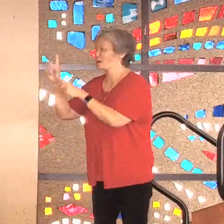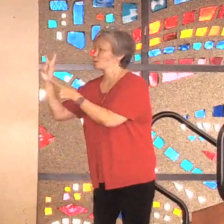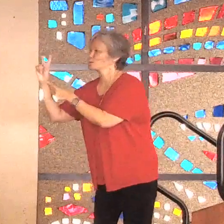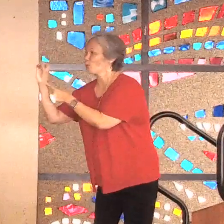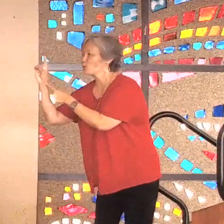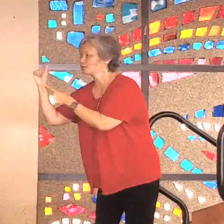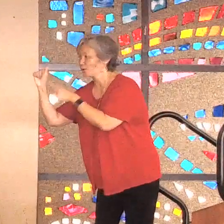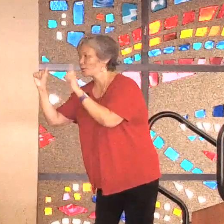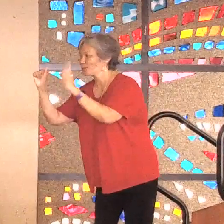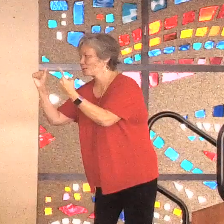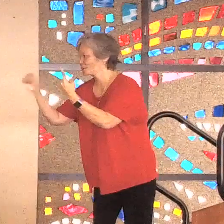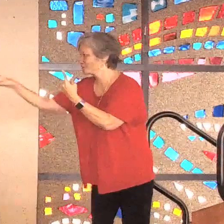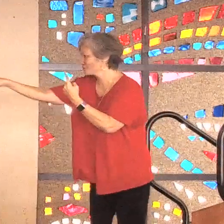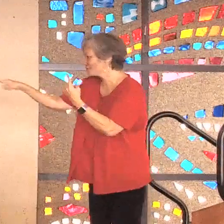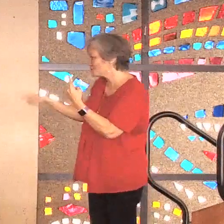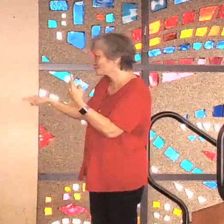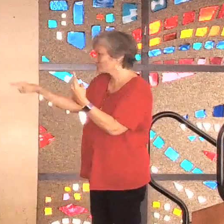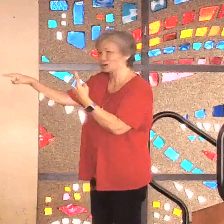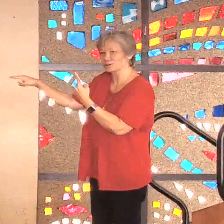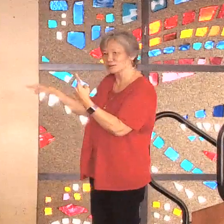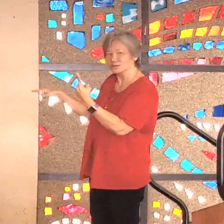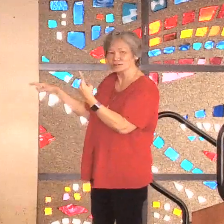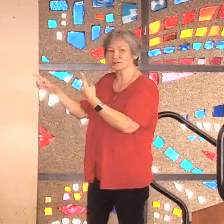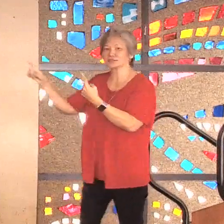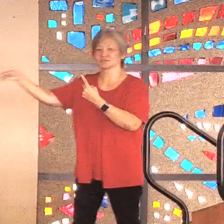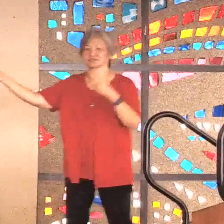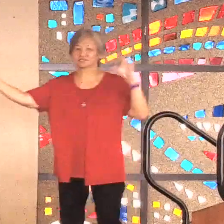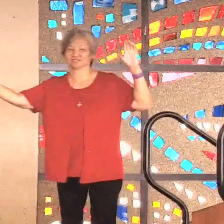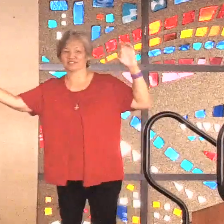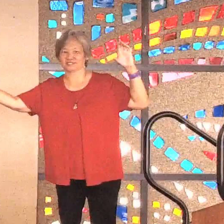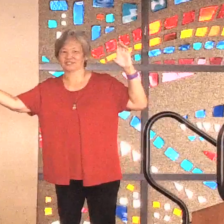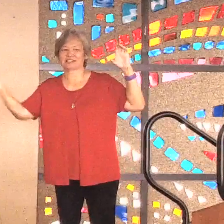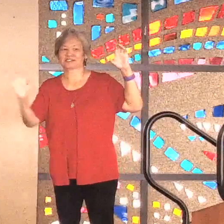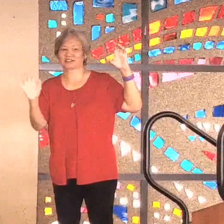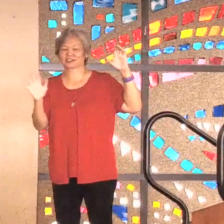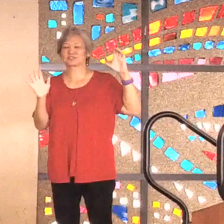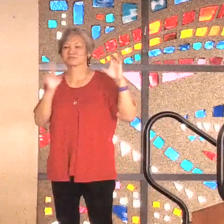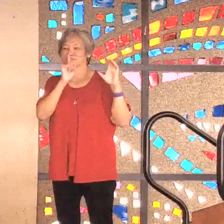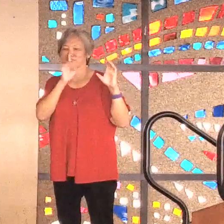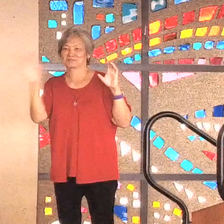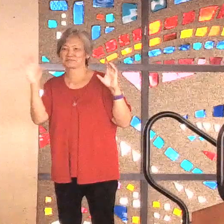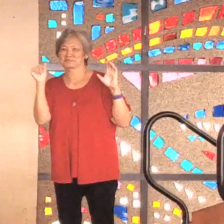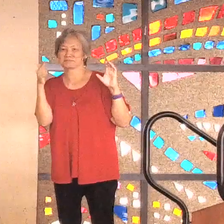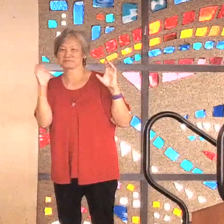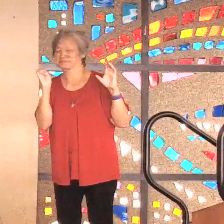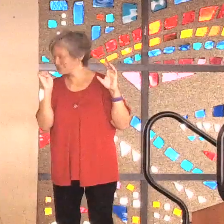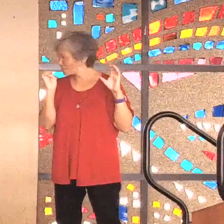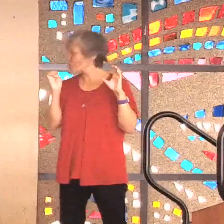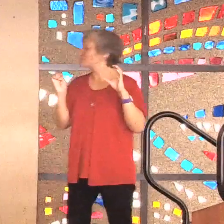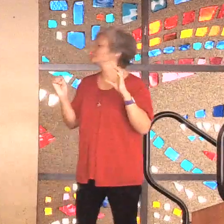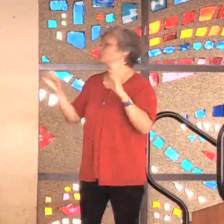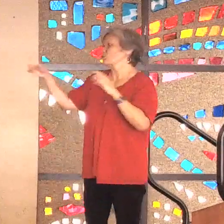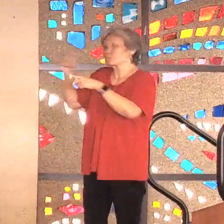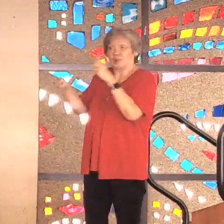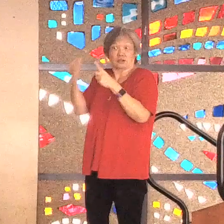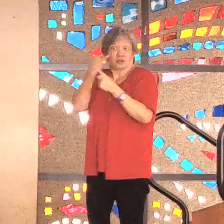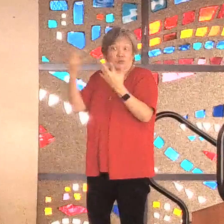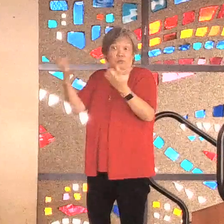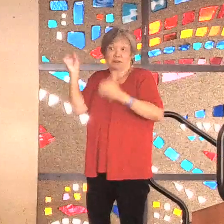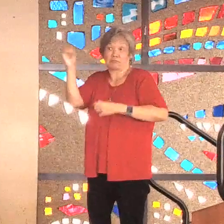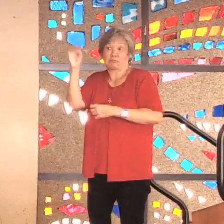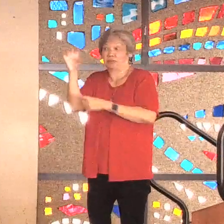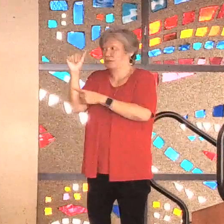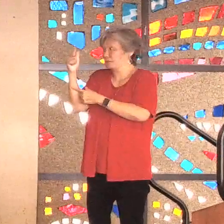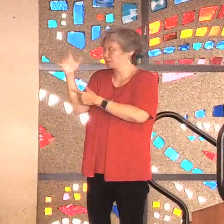Jay, your age is not a lie to you, but only those who are younger than you. He's a CODA, but he doesn't have to tell us his